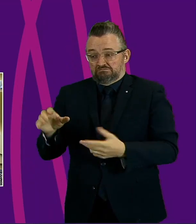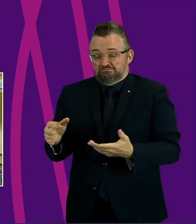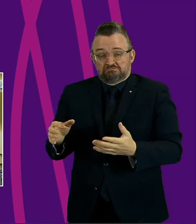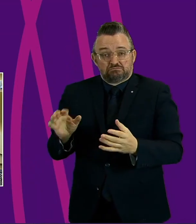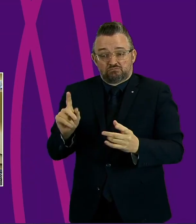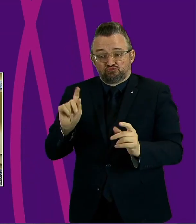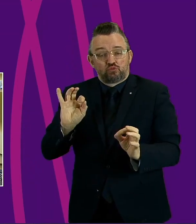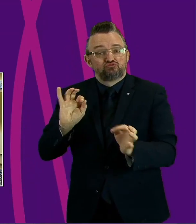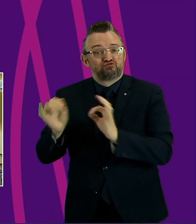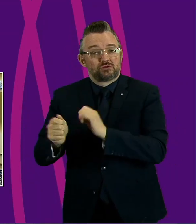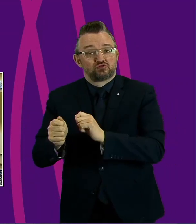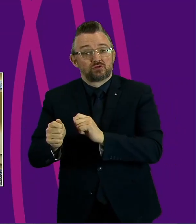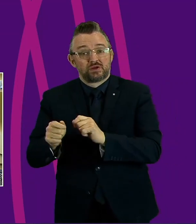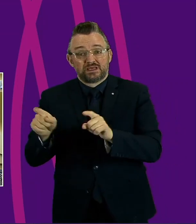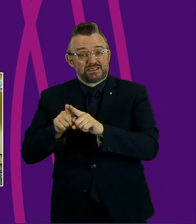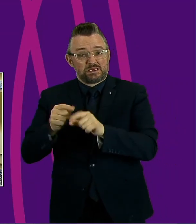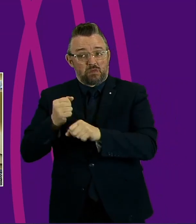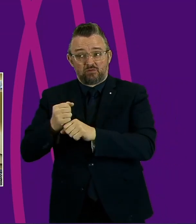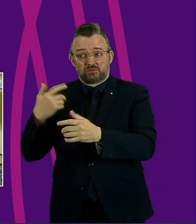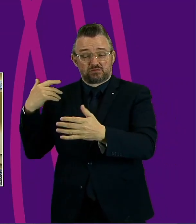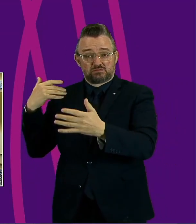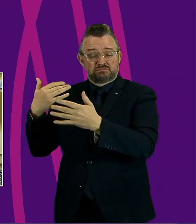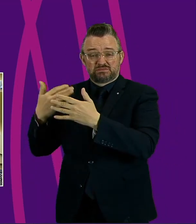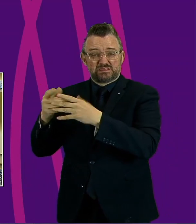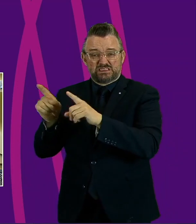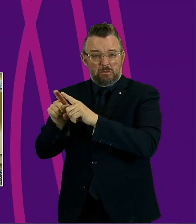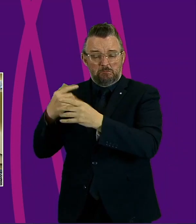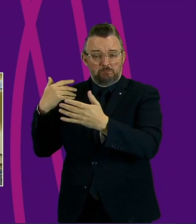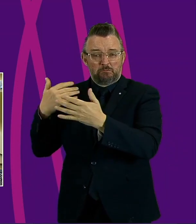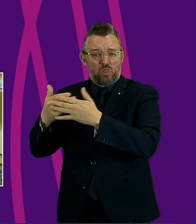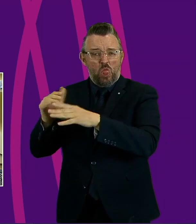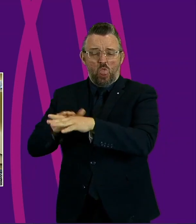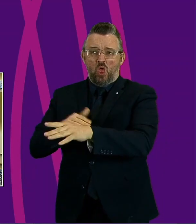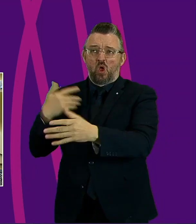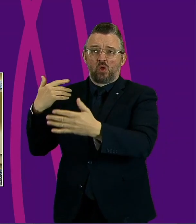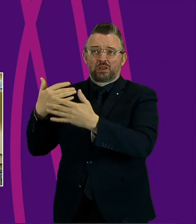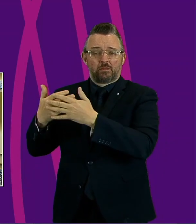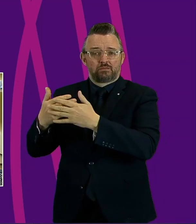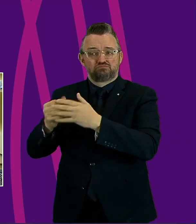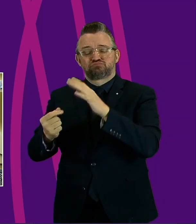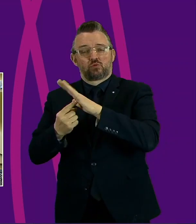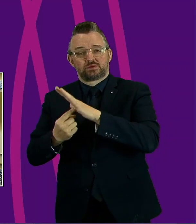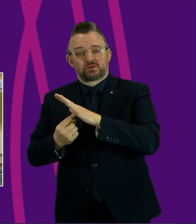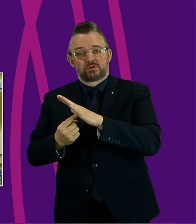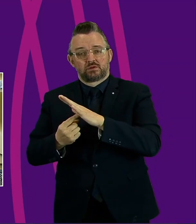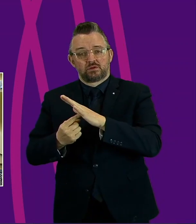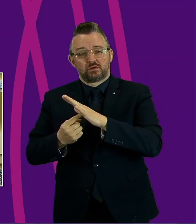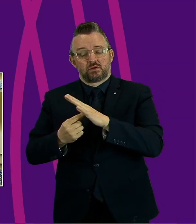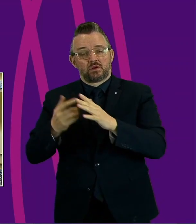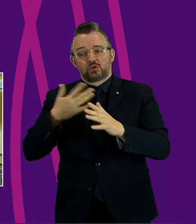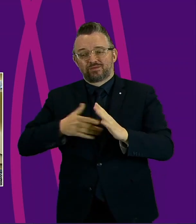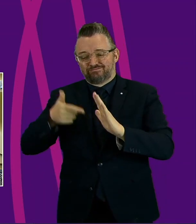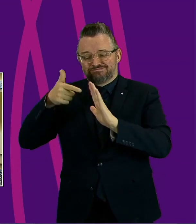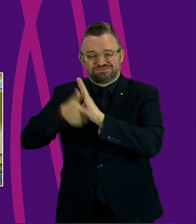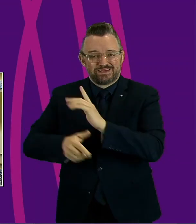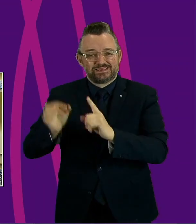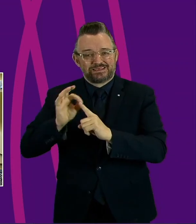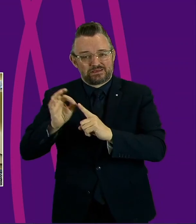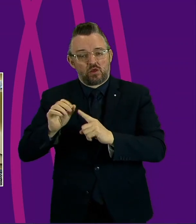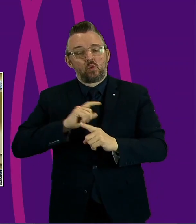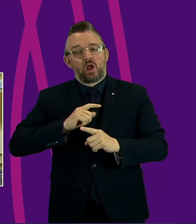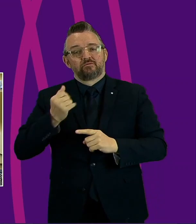under this government. It's been in place for a long, long time. Without going into this in too much detail right now, because there is further